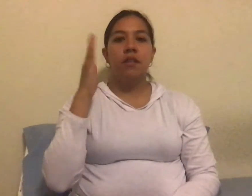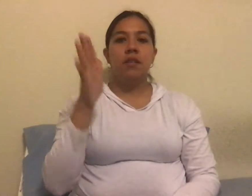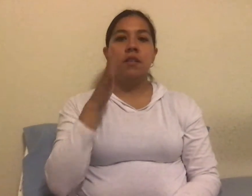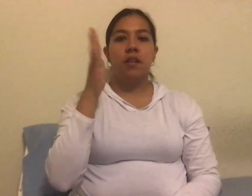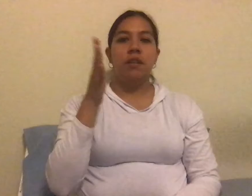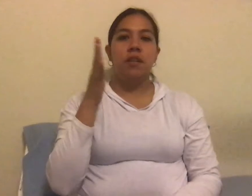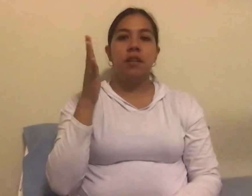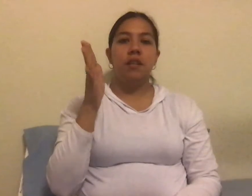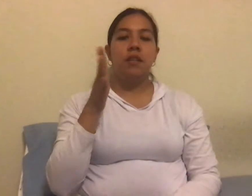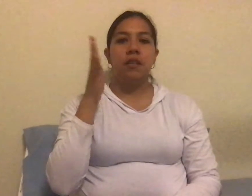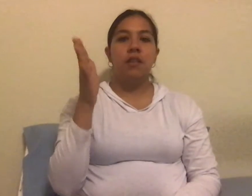gonna